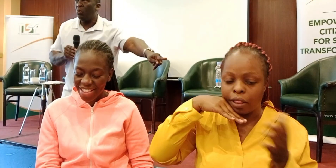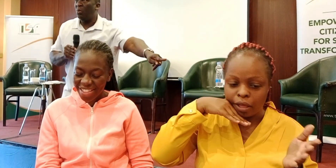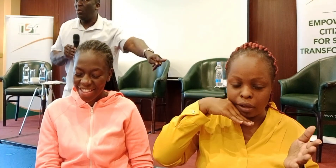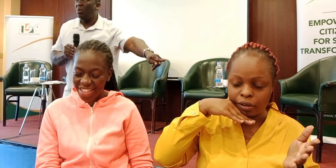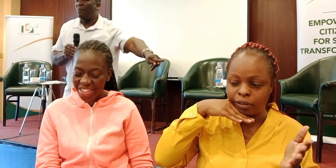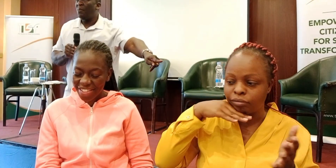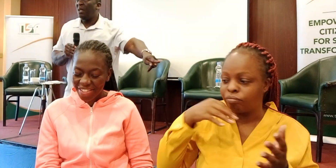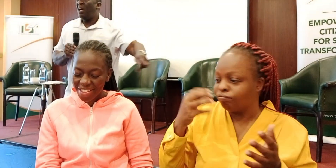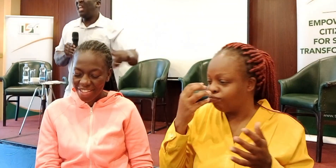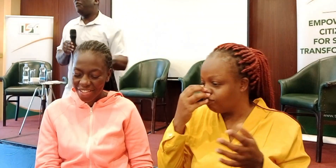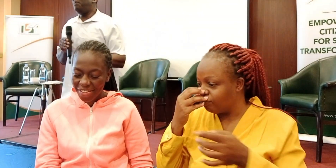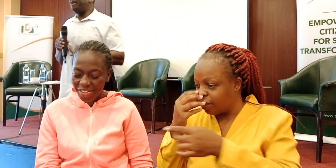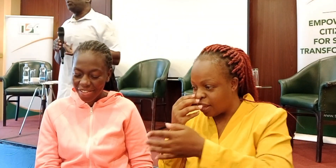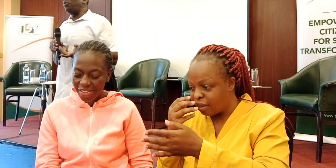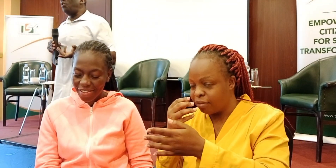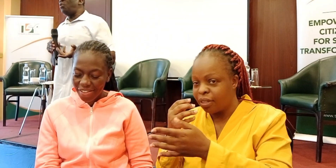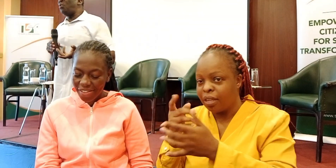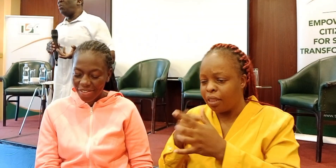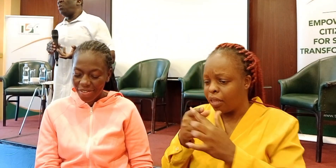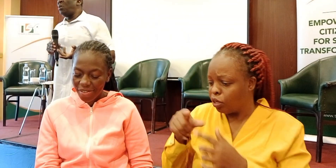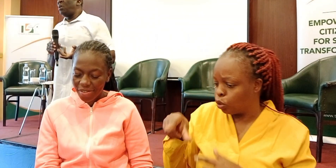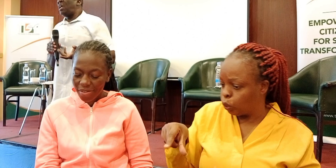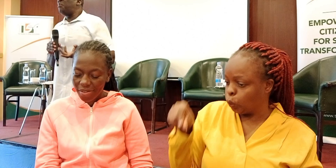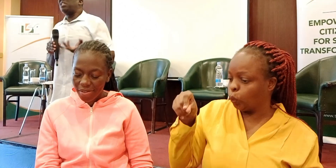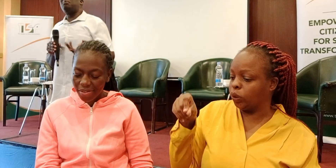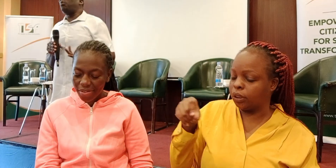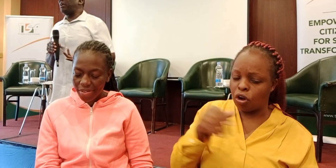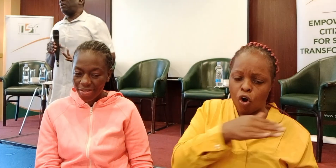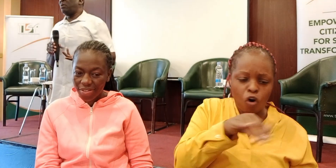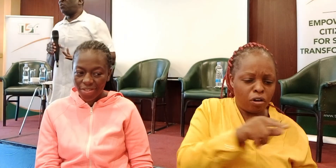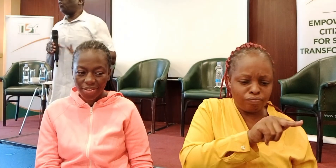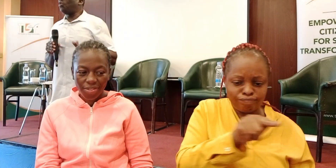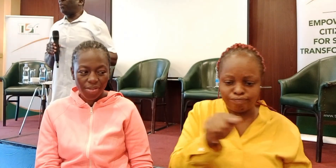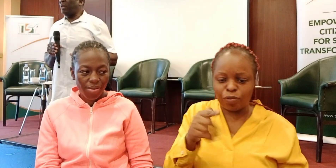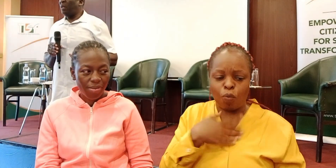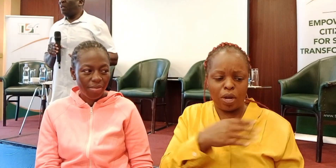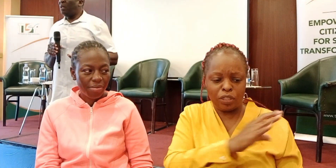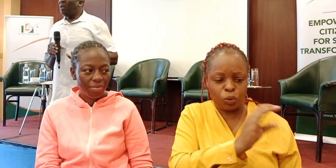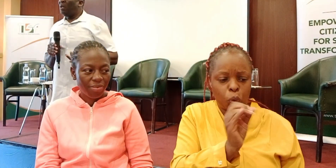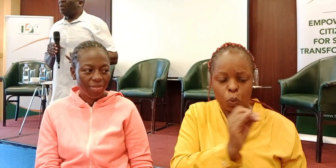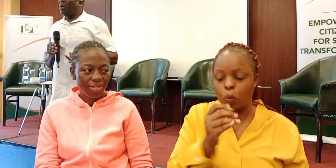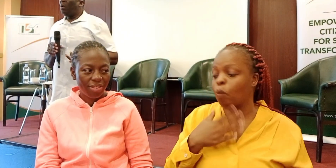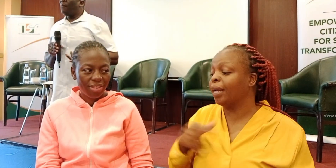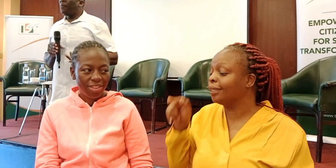huyu. Halafu bwana mtondogoo, Mwenyezi Mungu uokoe.